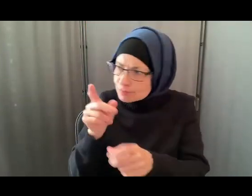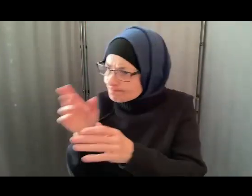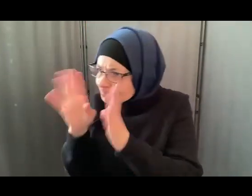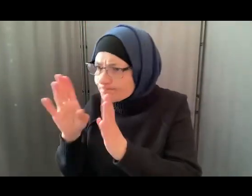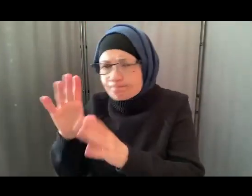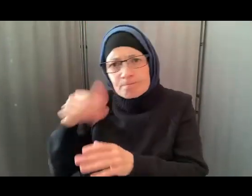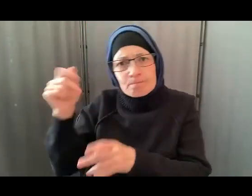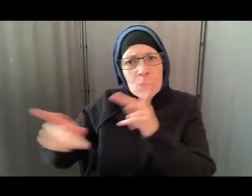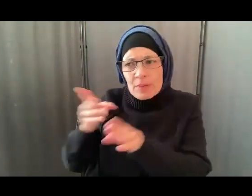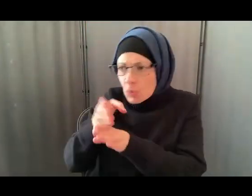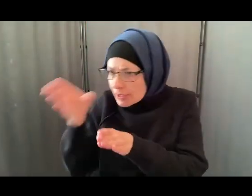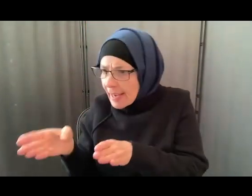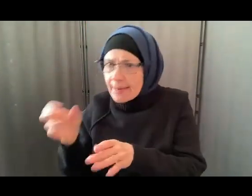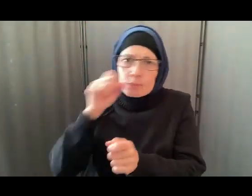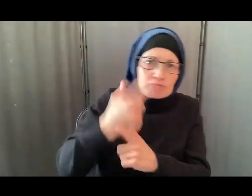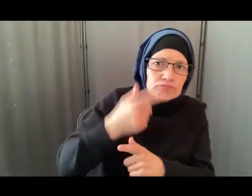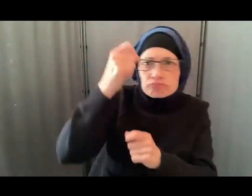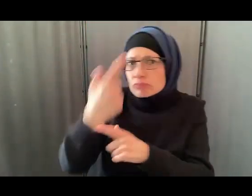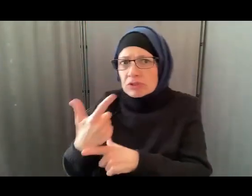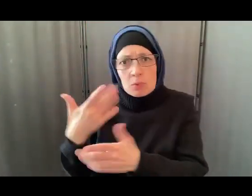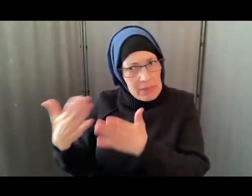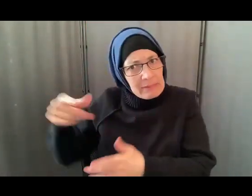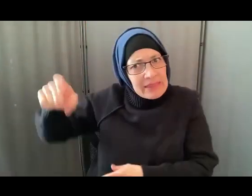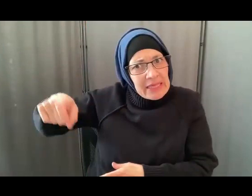do not keep it to yourself.